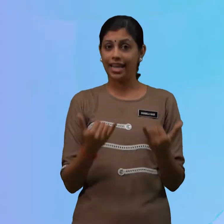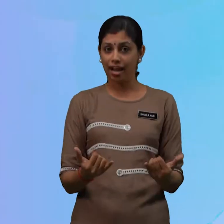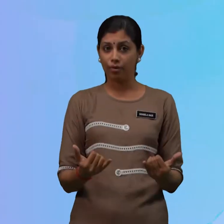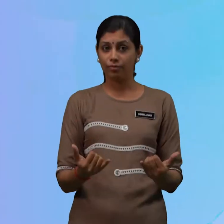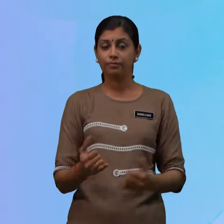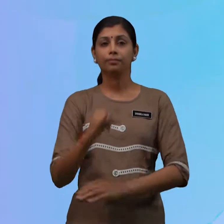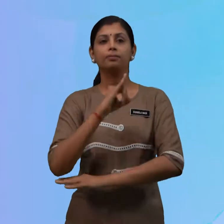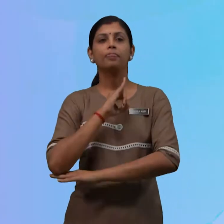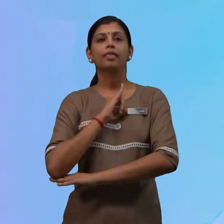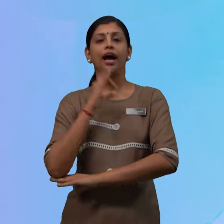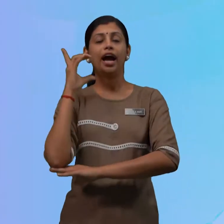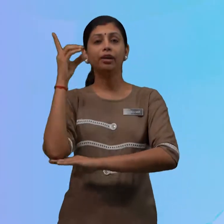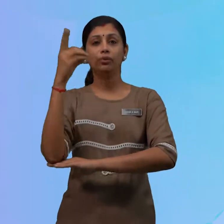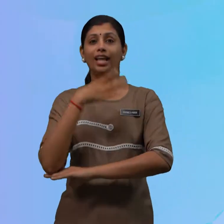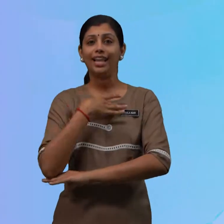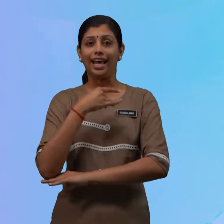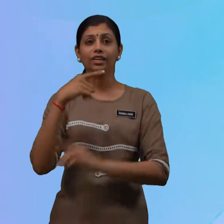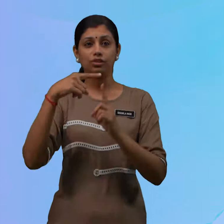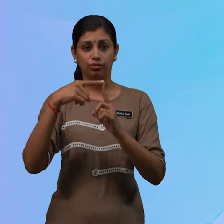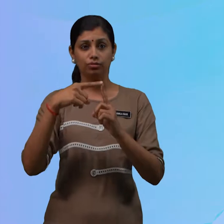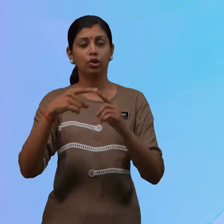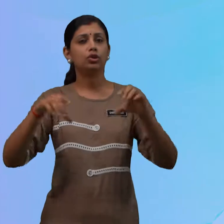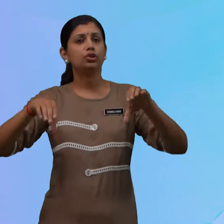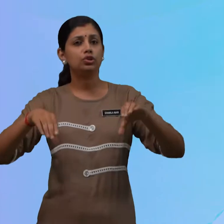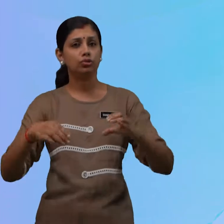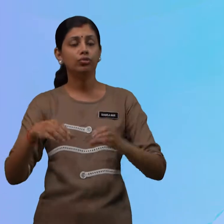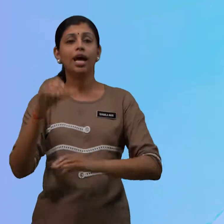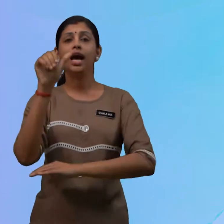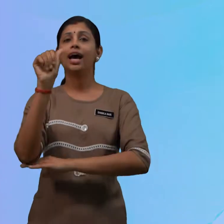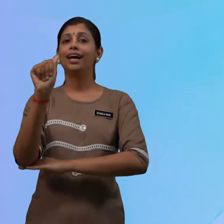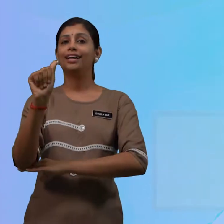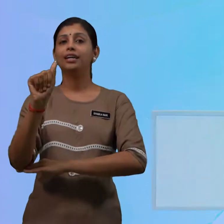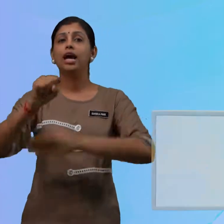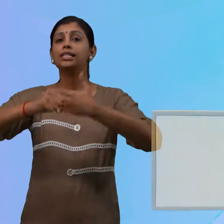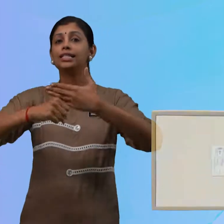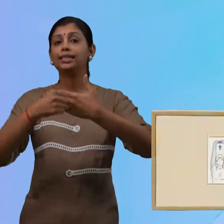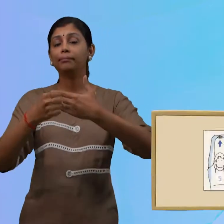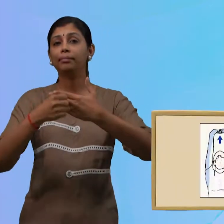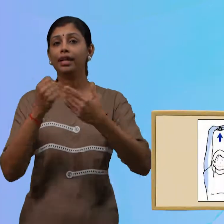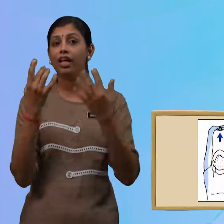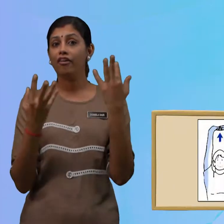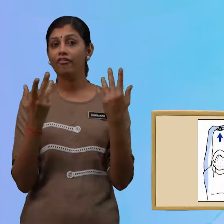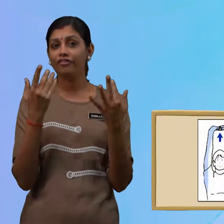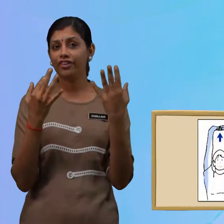Now, I would like to do a simple